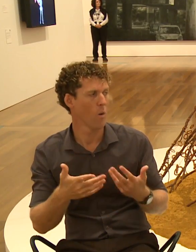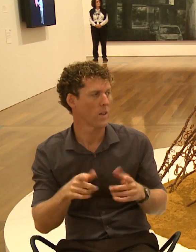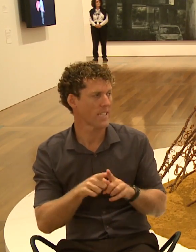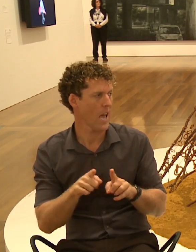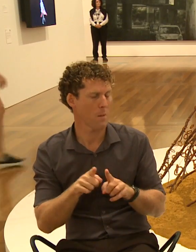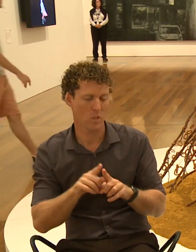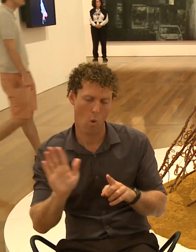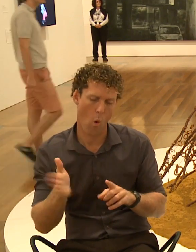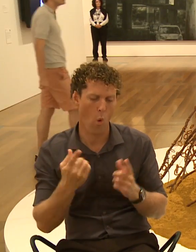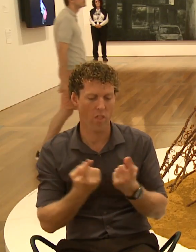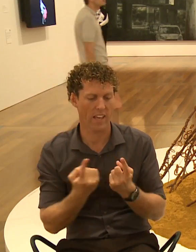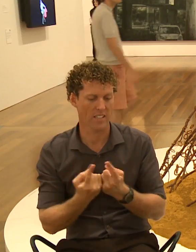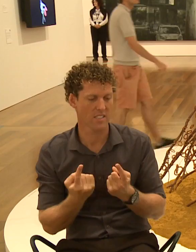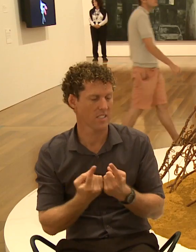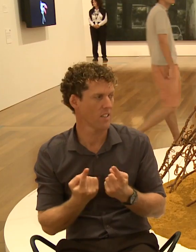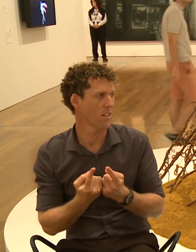things, you know,